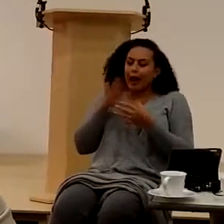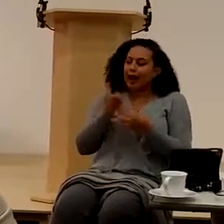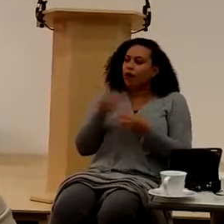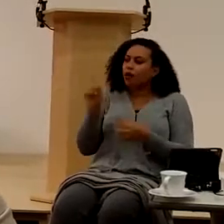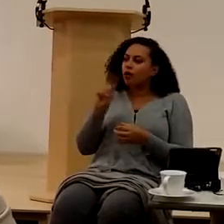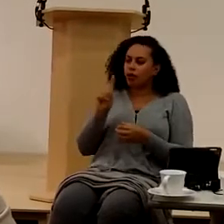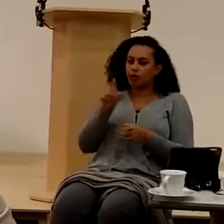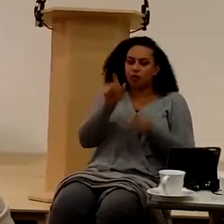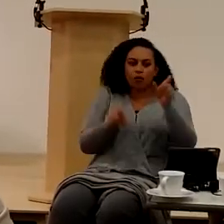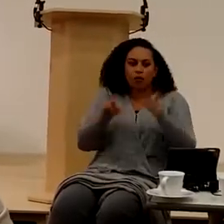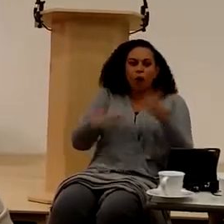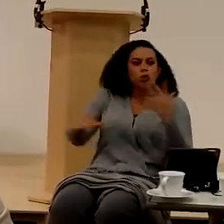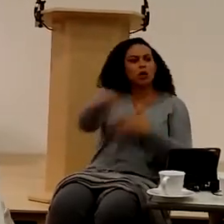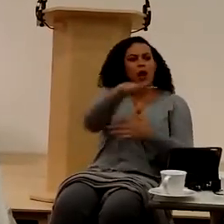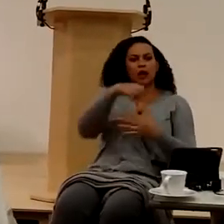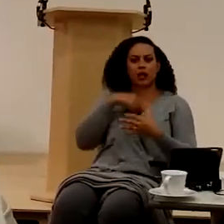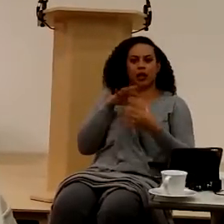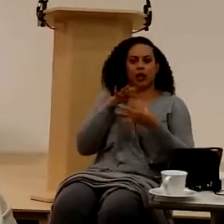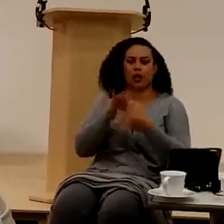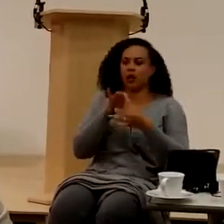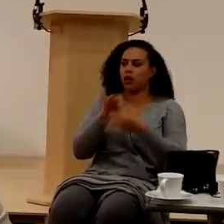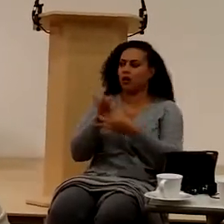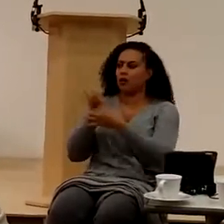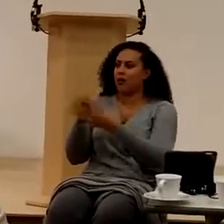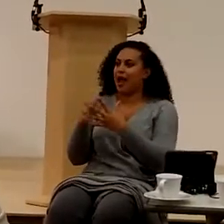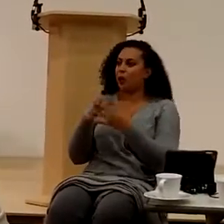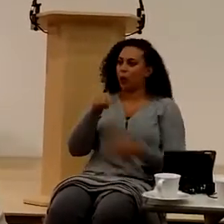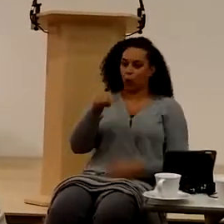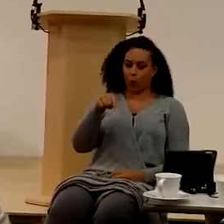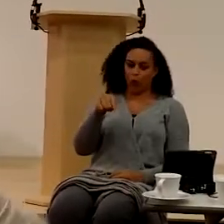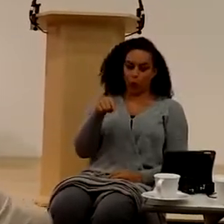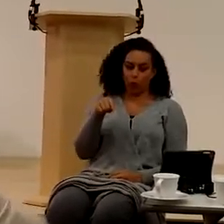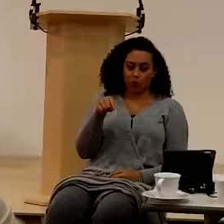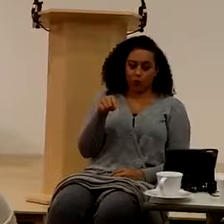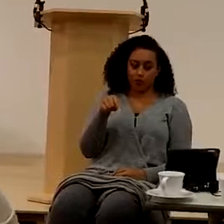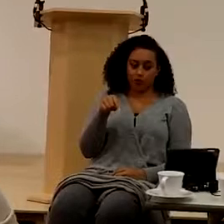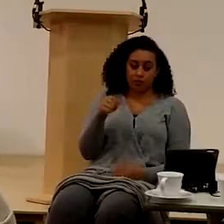be included in